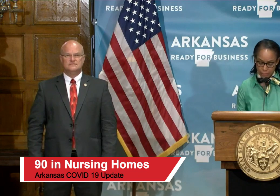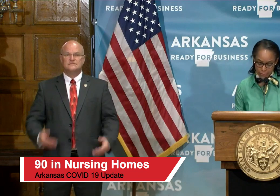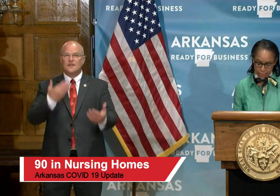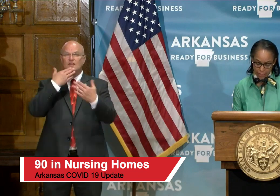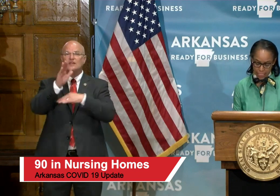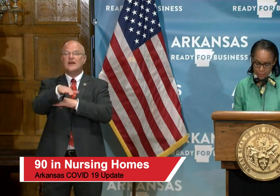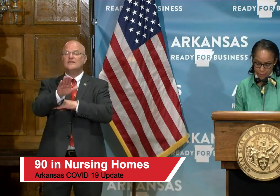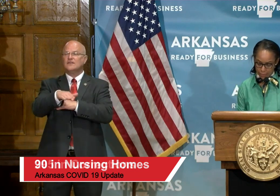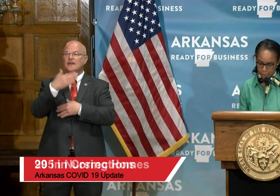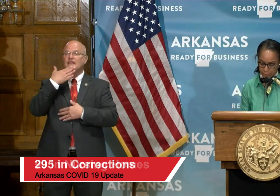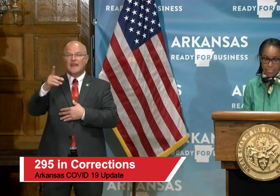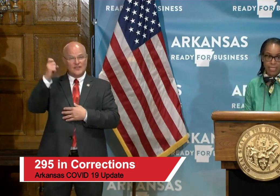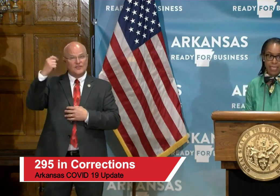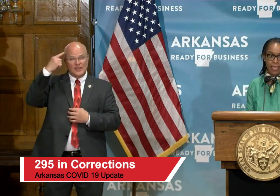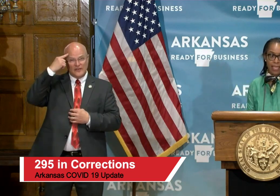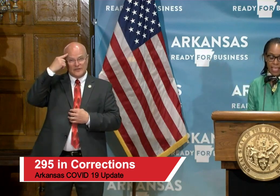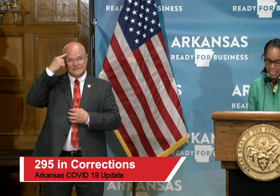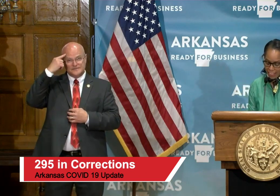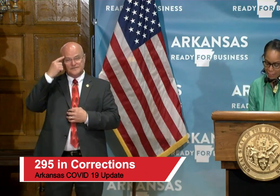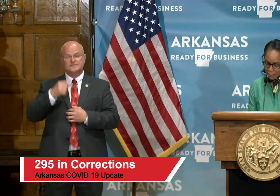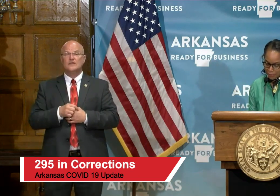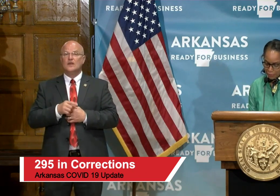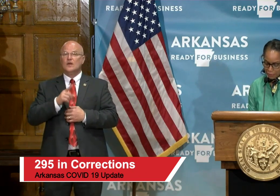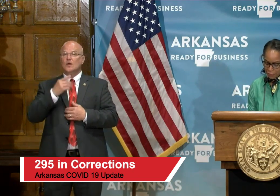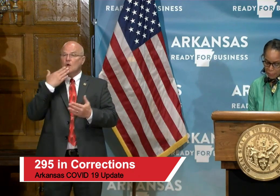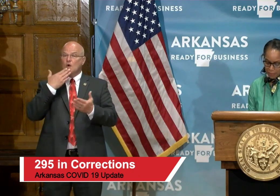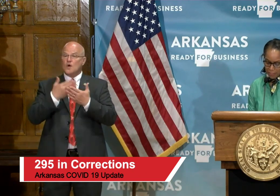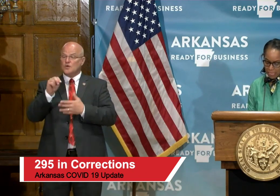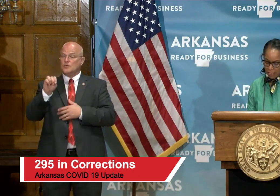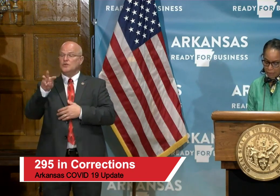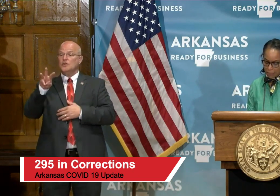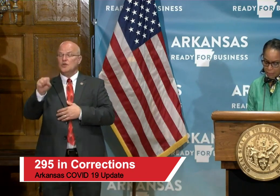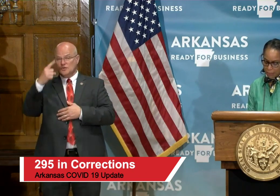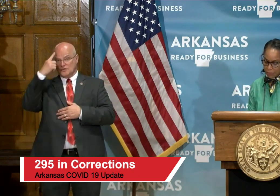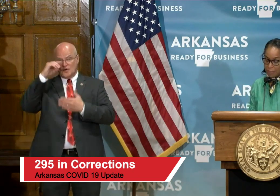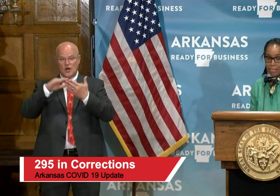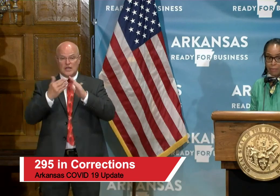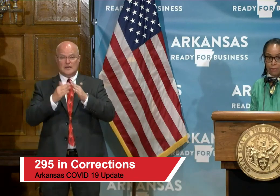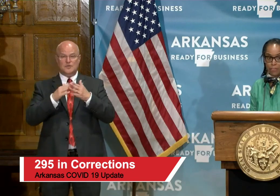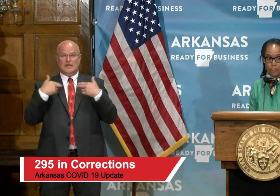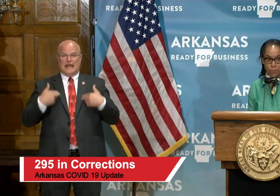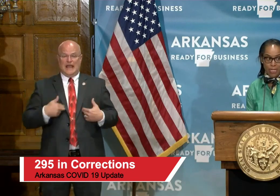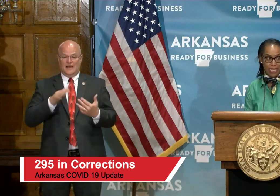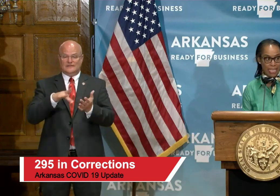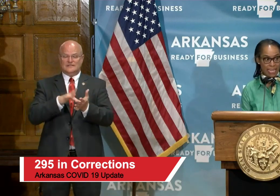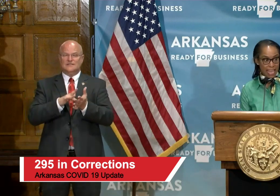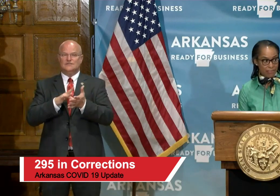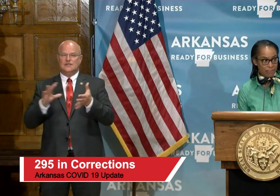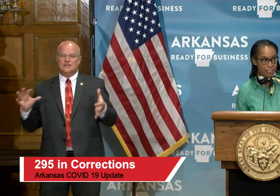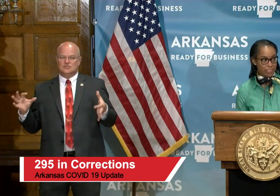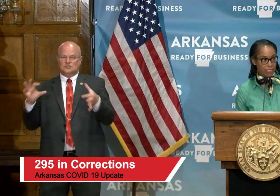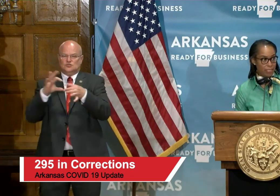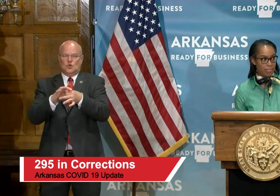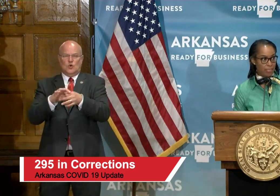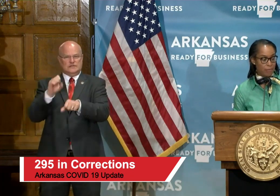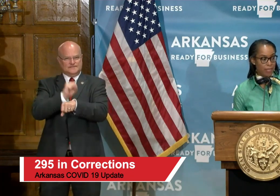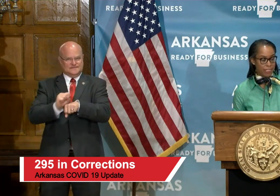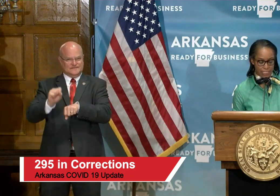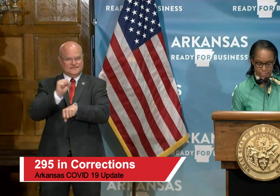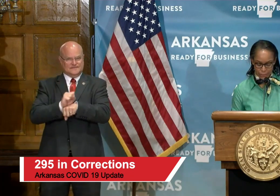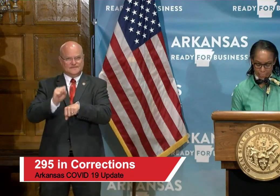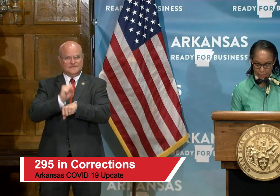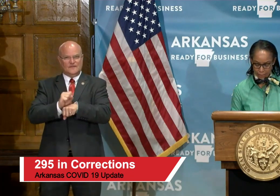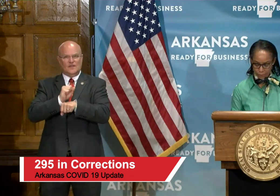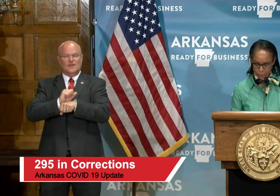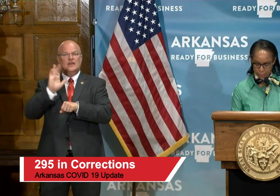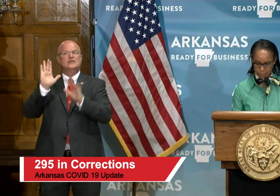Good afternoon, and thank you, Governor. It's good news for community health centers to be able to join an effort up